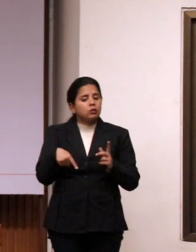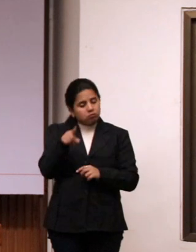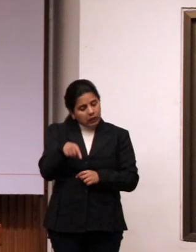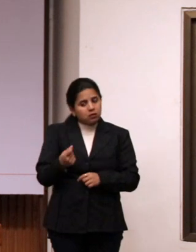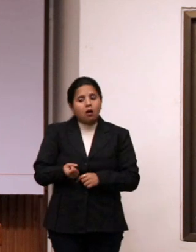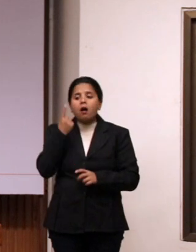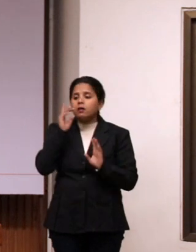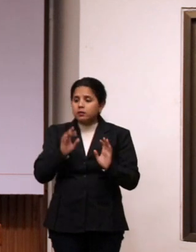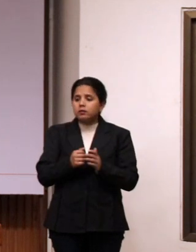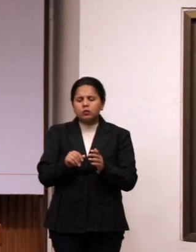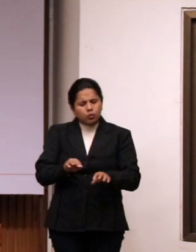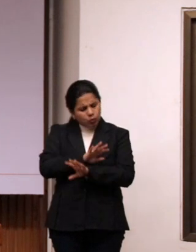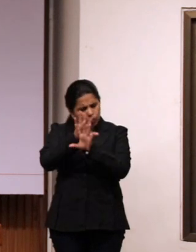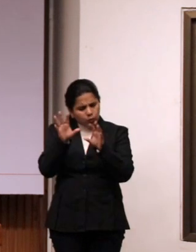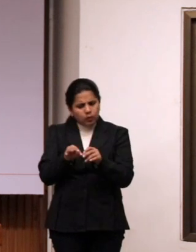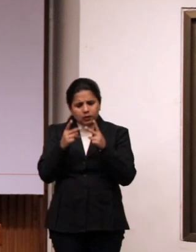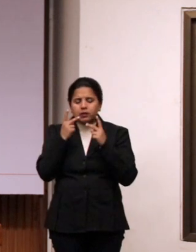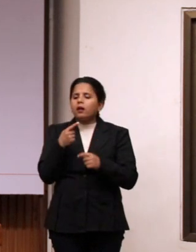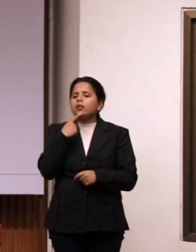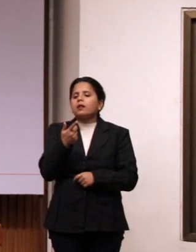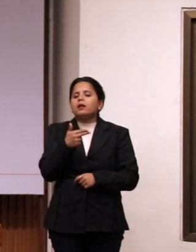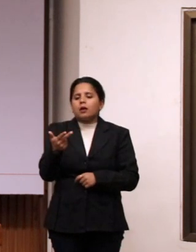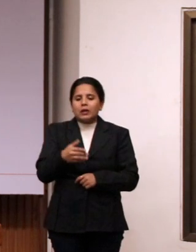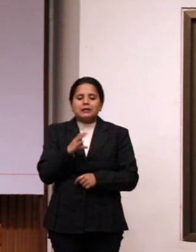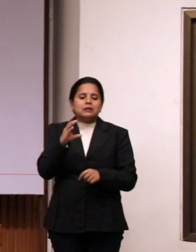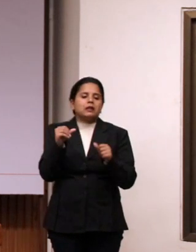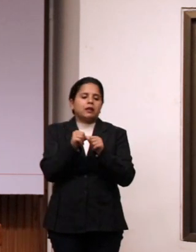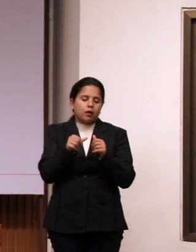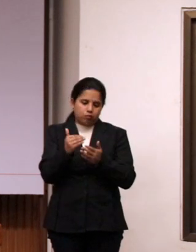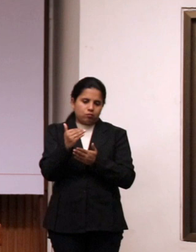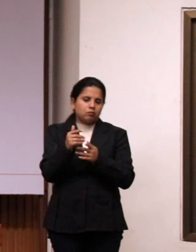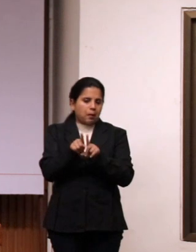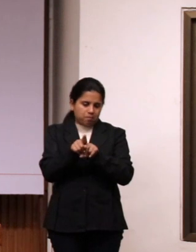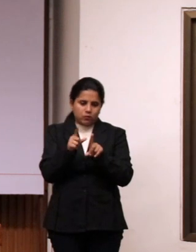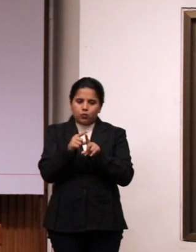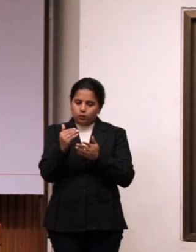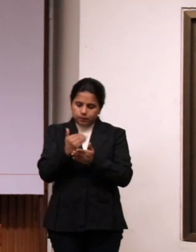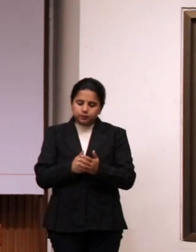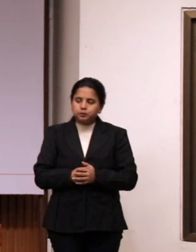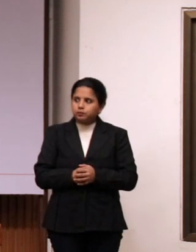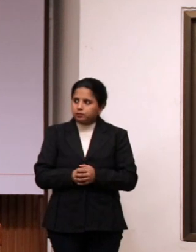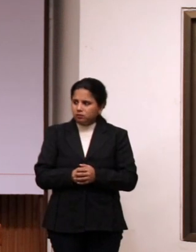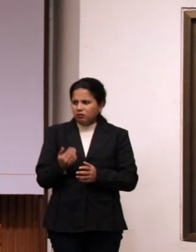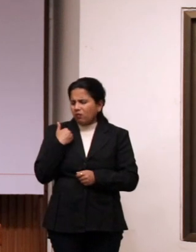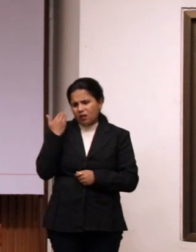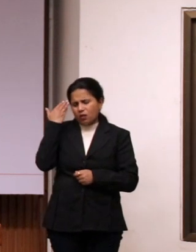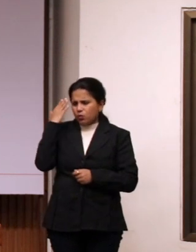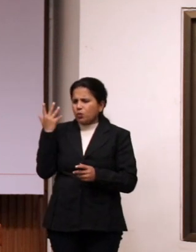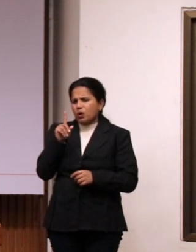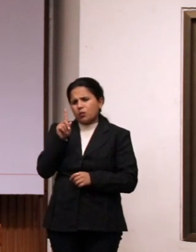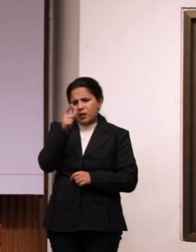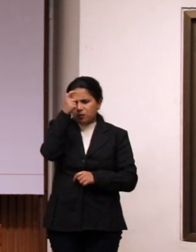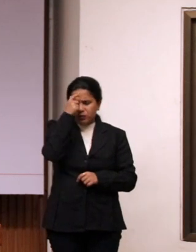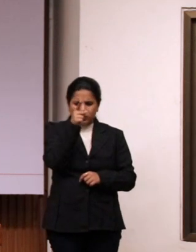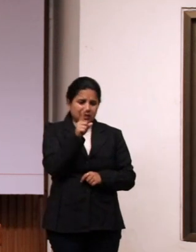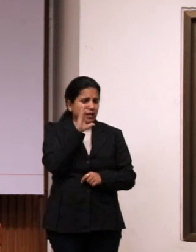brought in this entire what you call CA program. And I don't know, one issue is